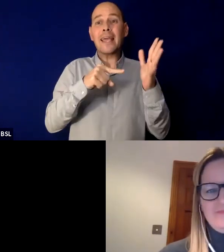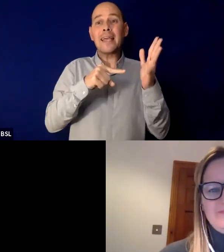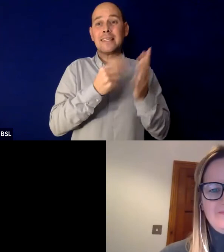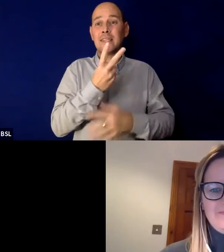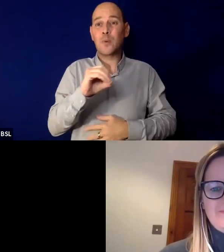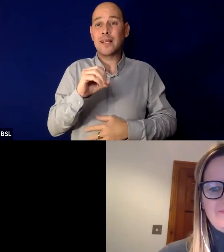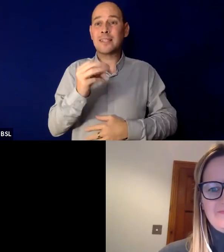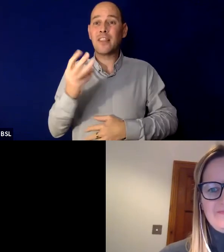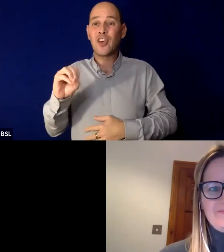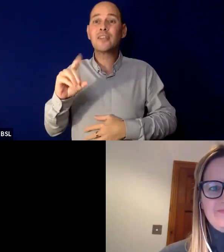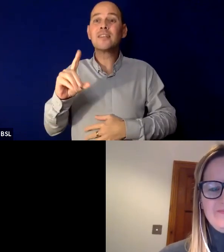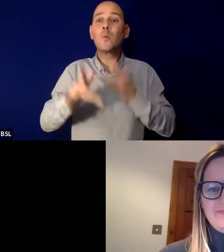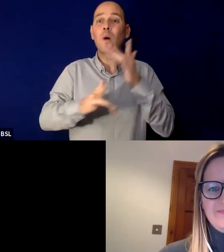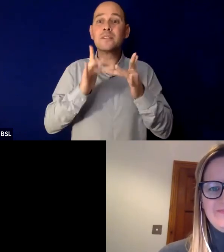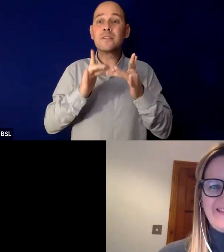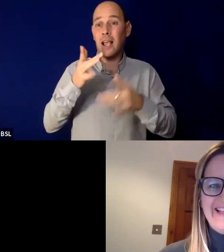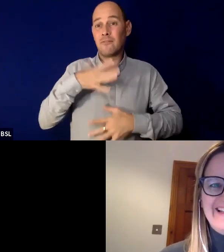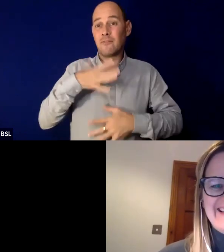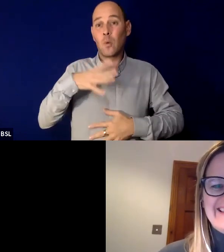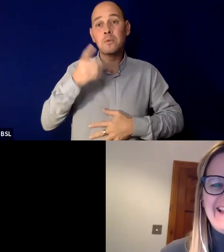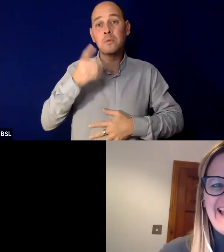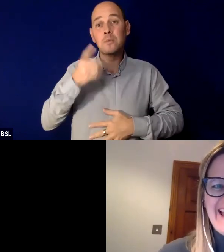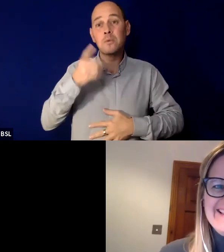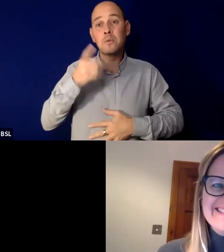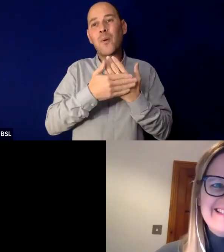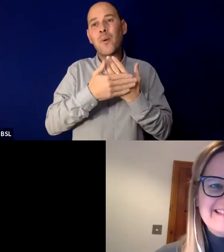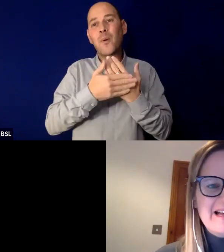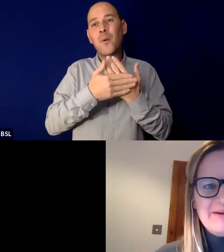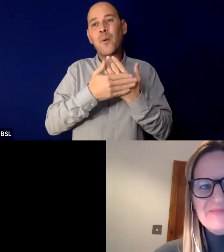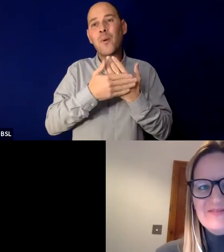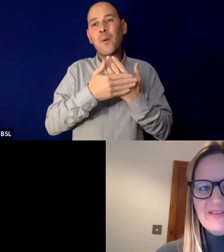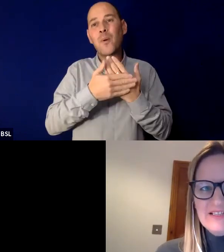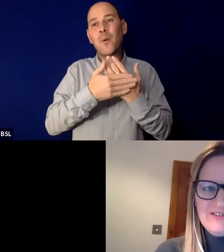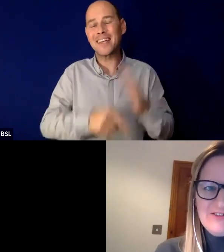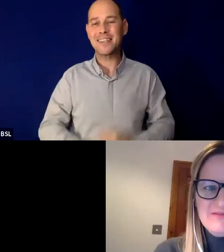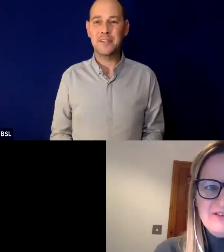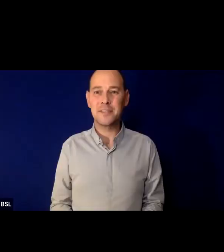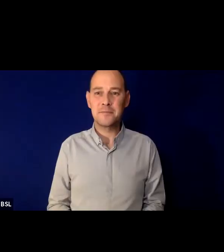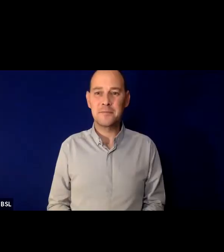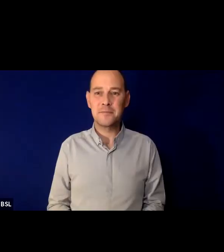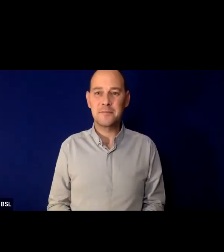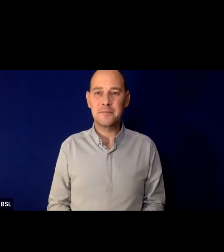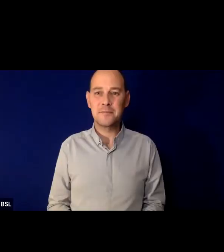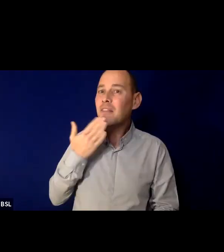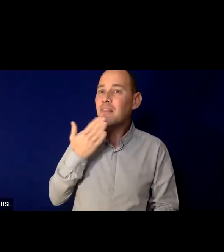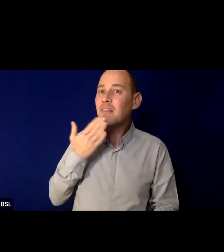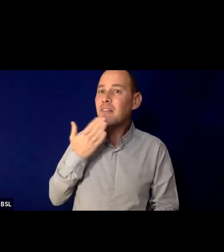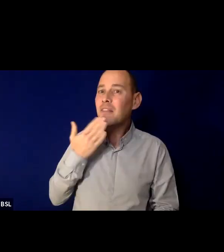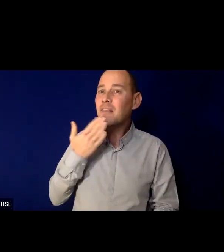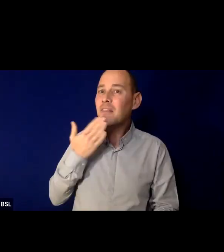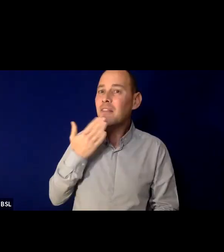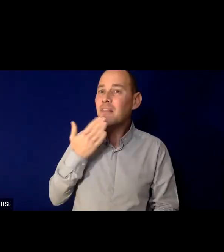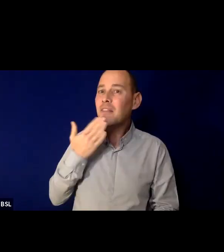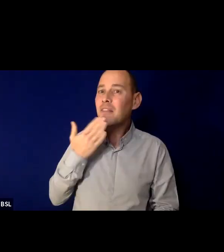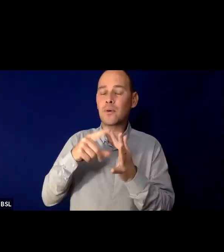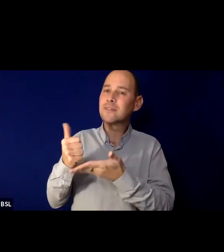interested to hear more. Thanks. Excellent. Thank you, Luke, and just really helpful just to get